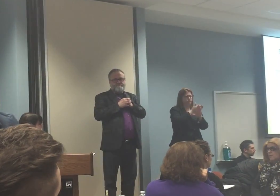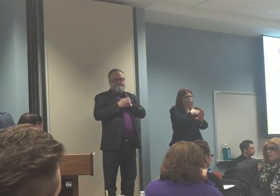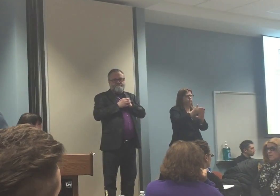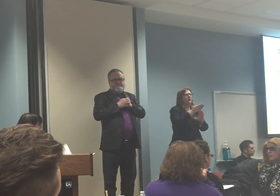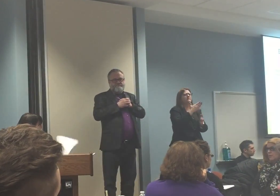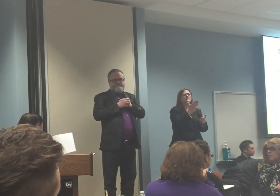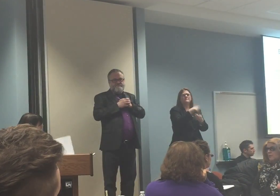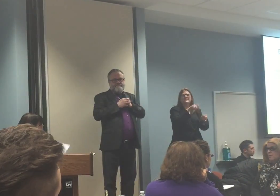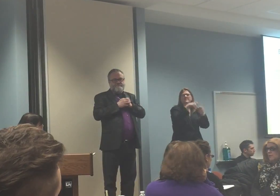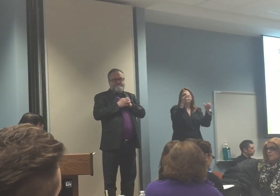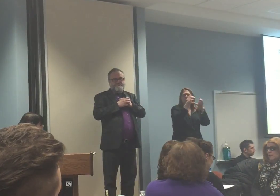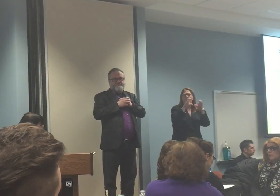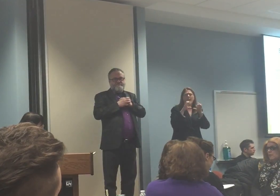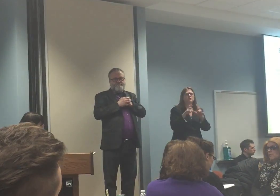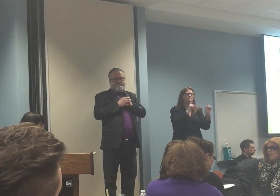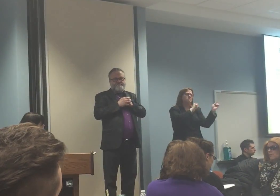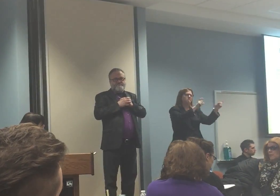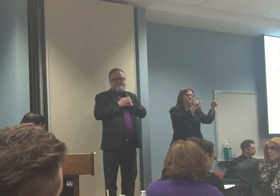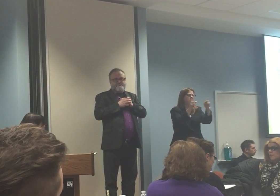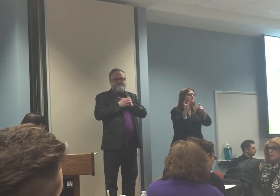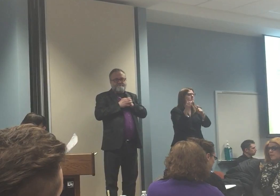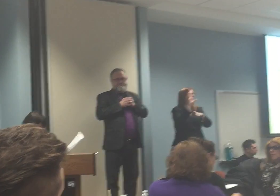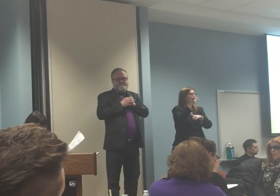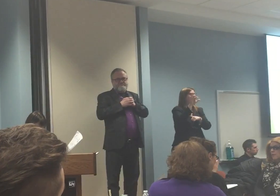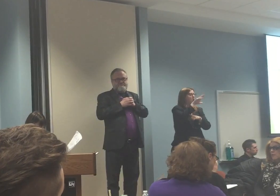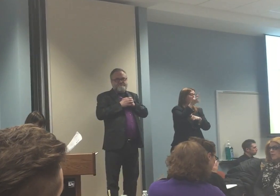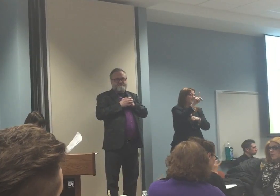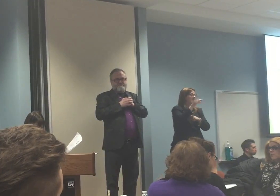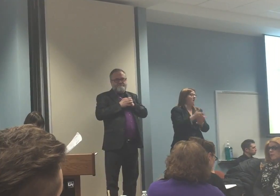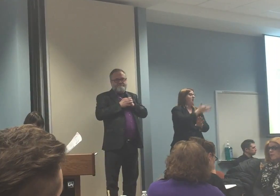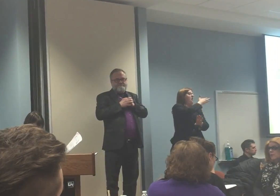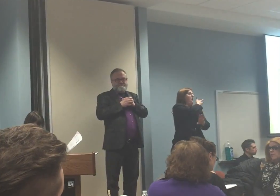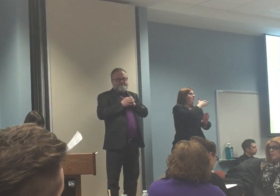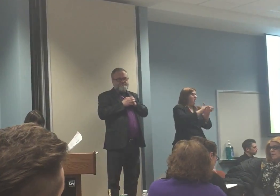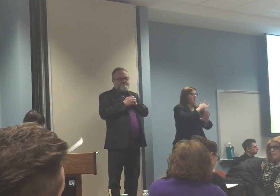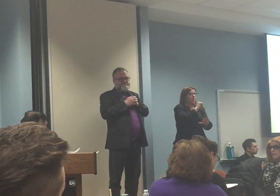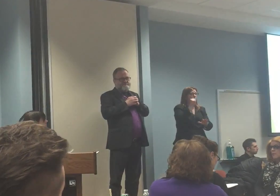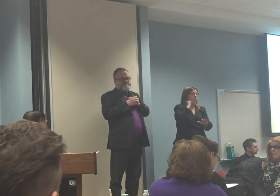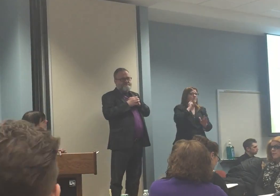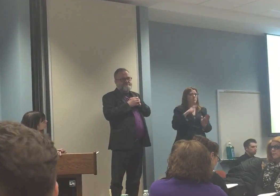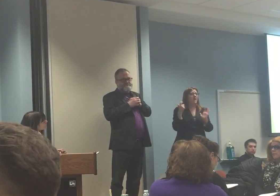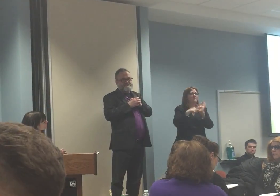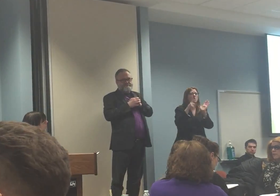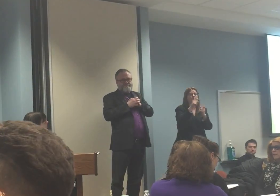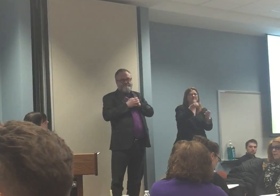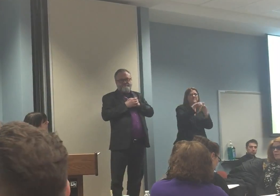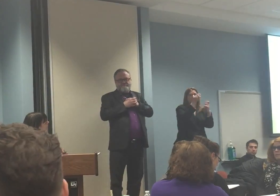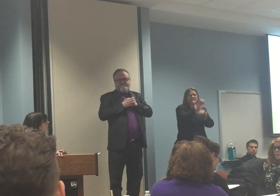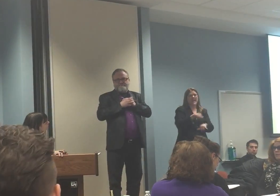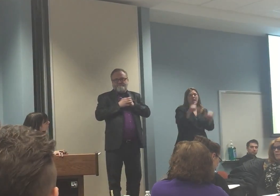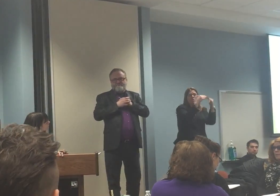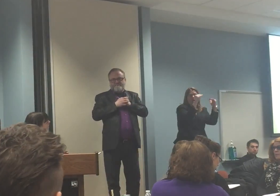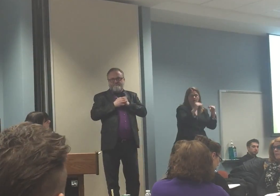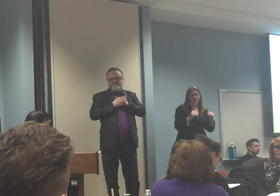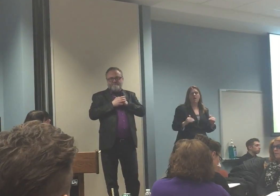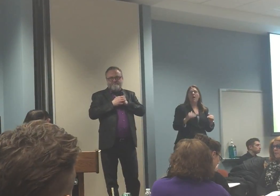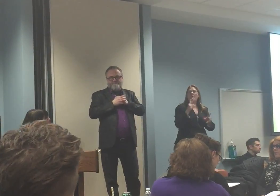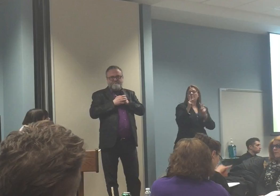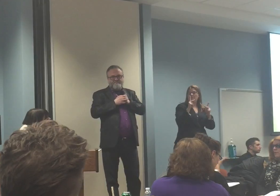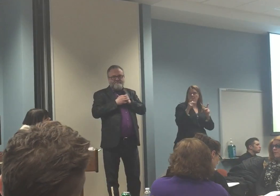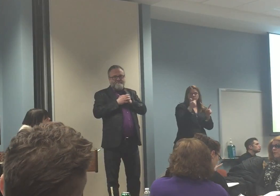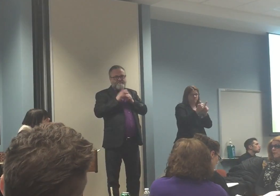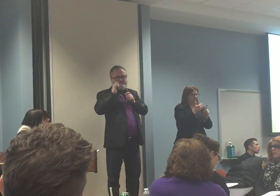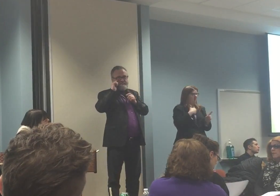certain certifications granted by the RID way back that were not going to be recognized for certain standard levels. And people had the